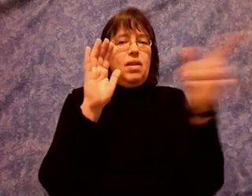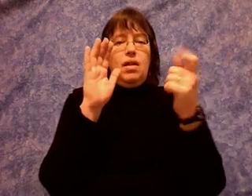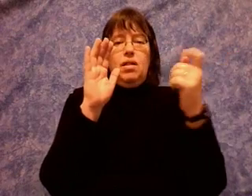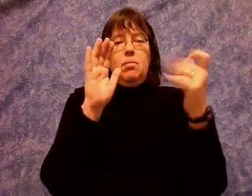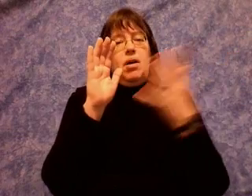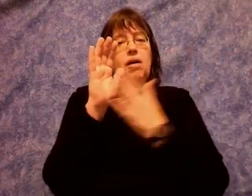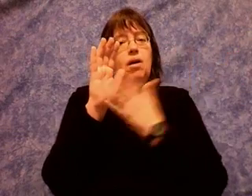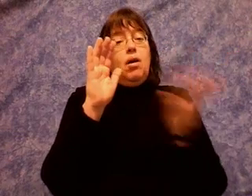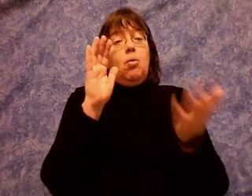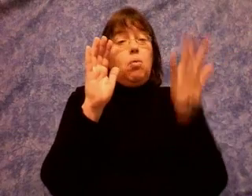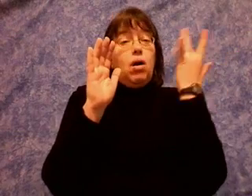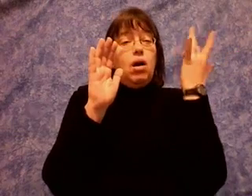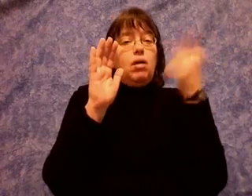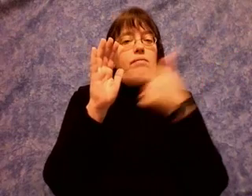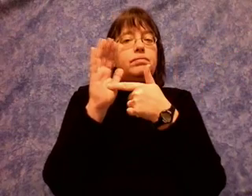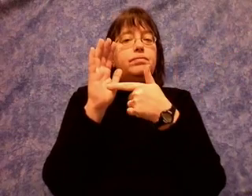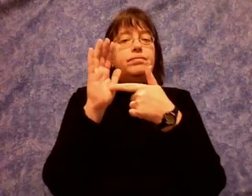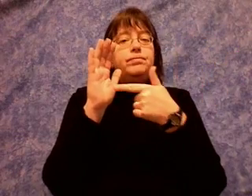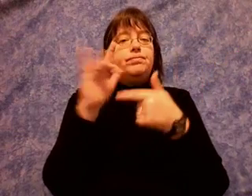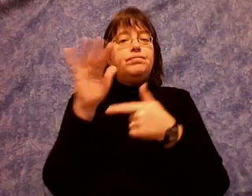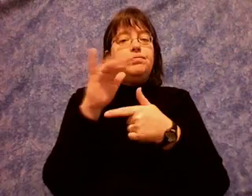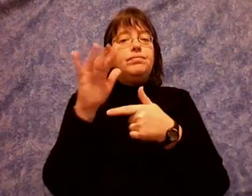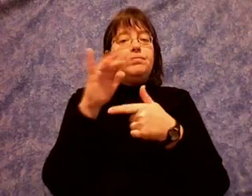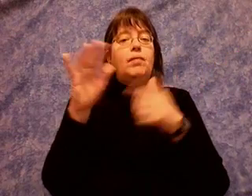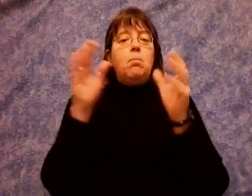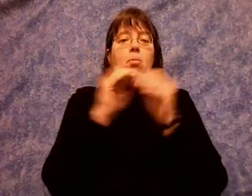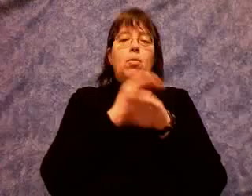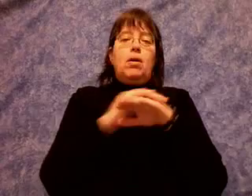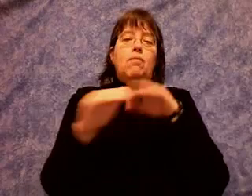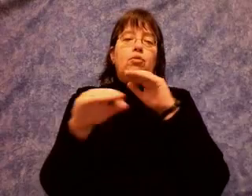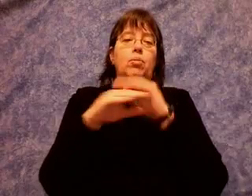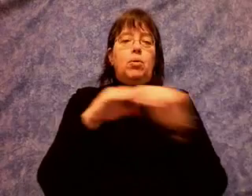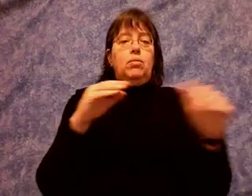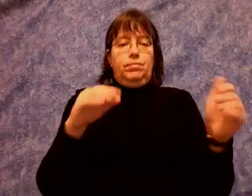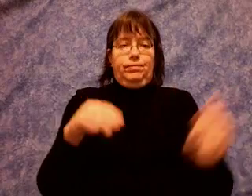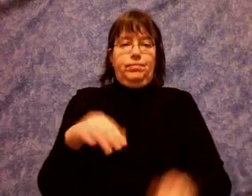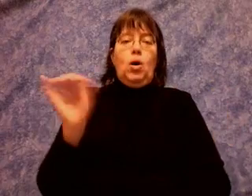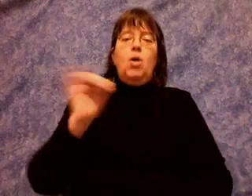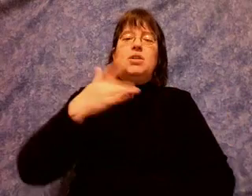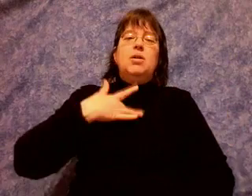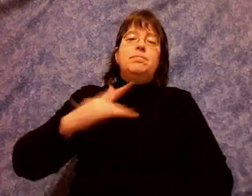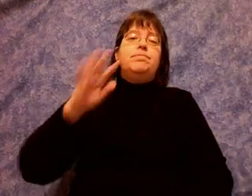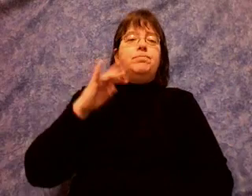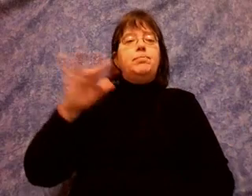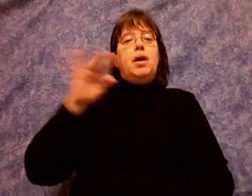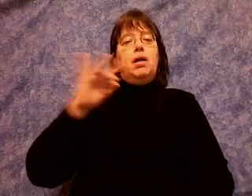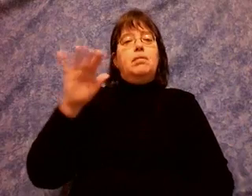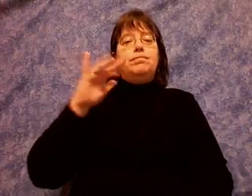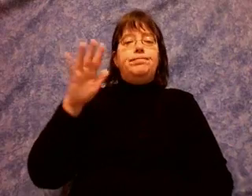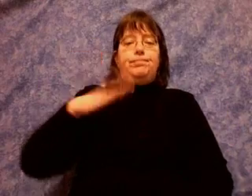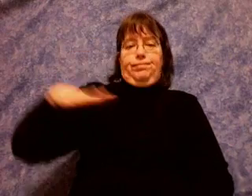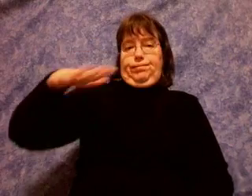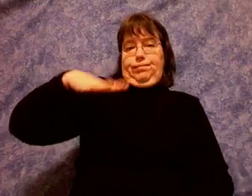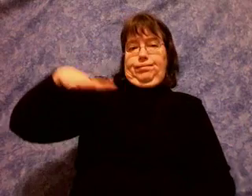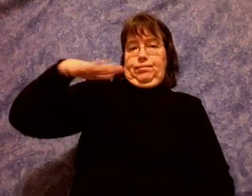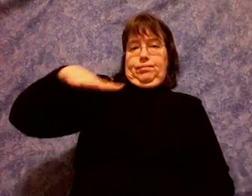my non-dominant side, and the reason for that is it's a more comfortable position.